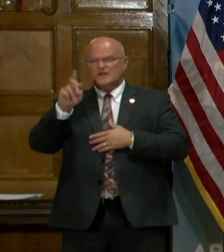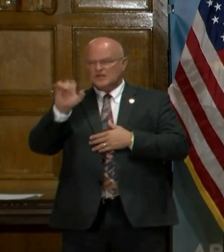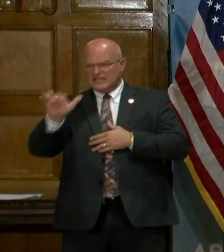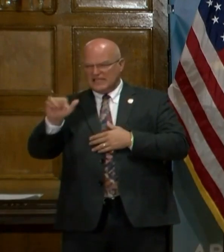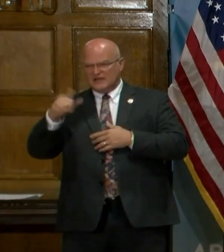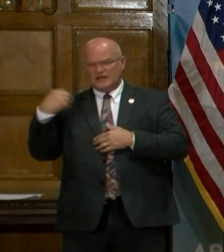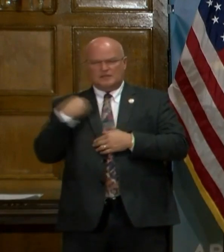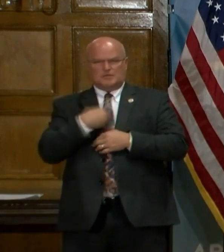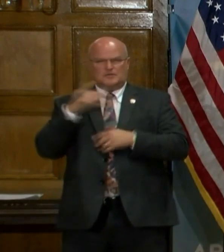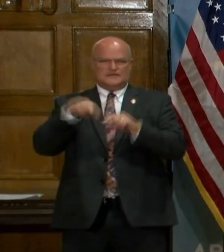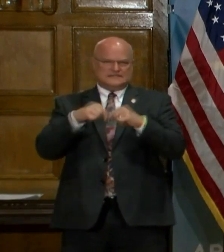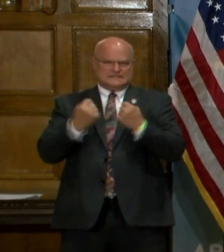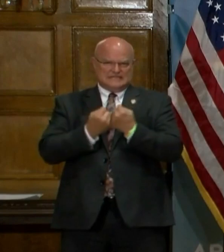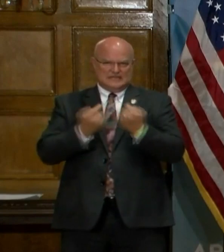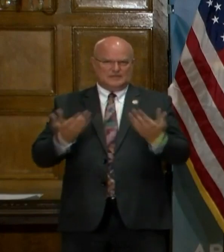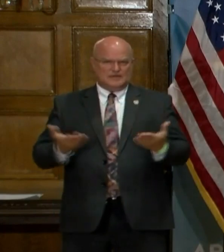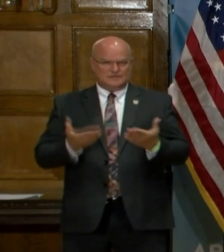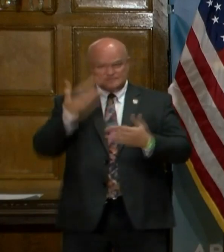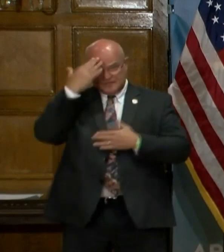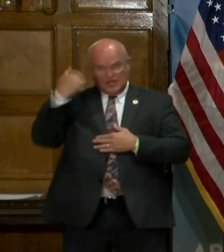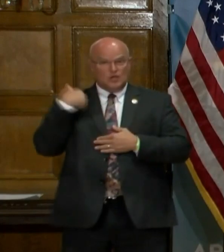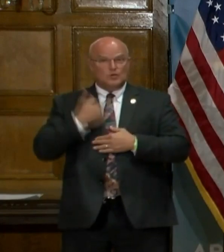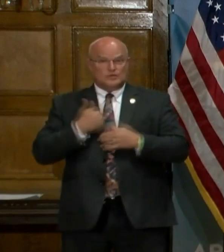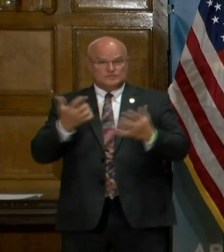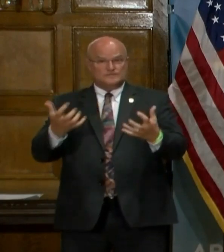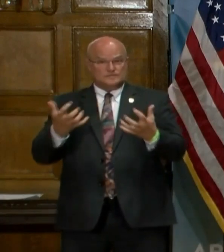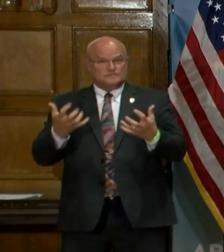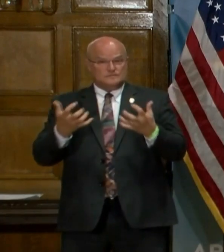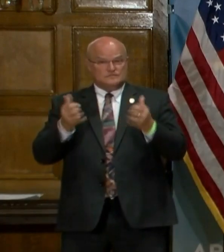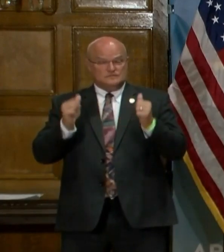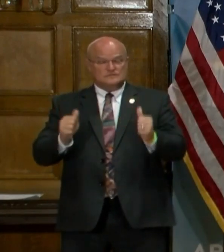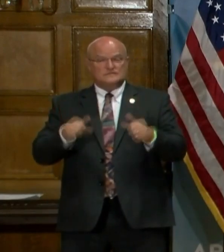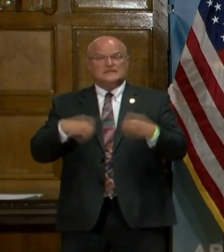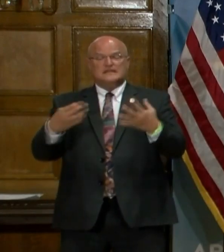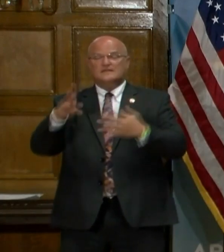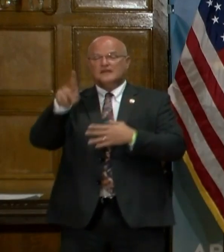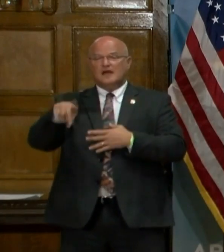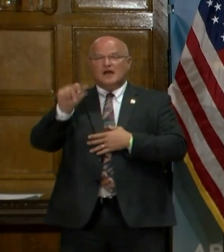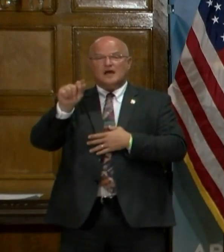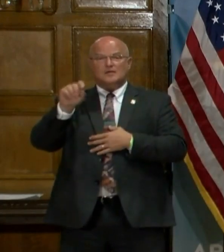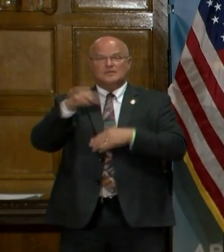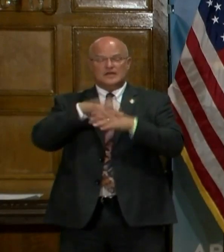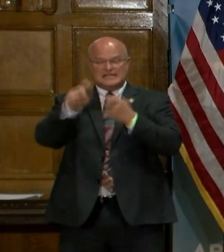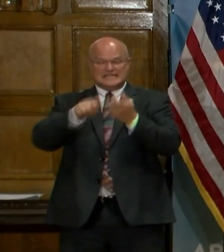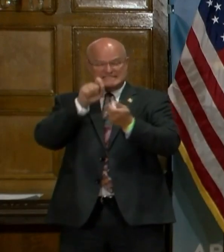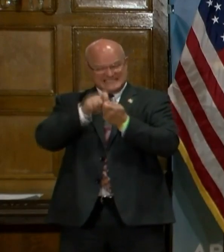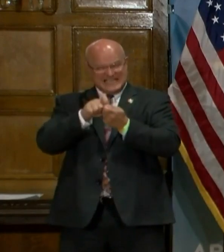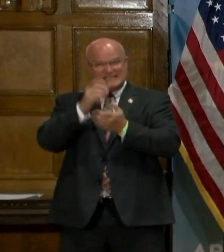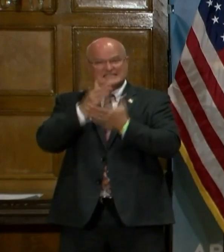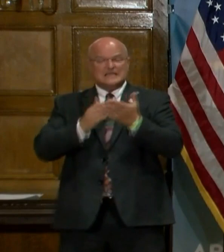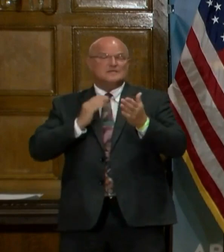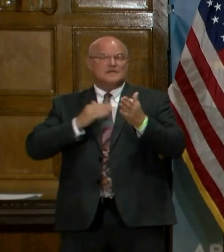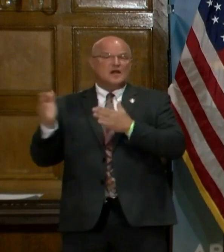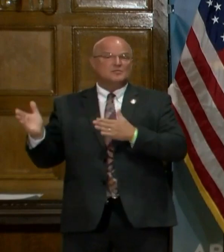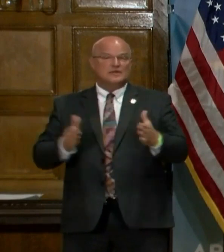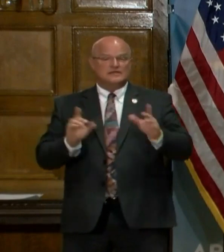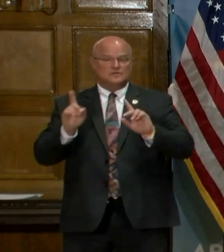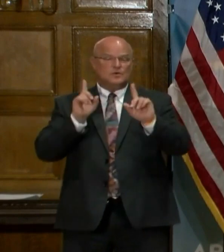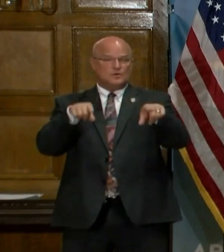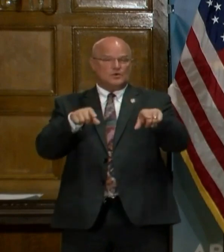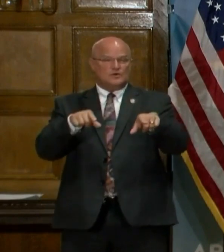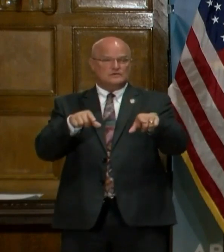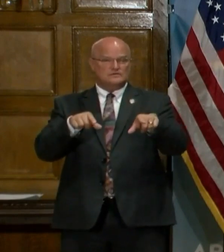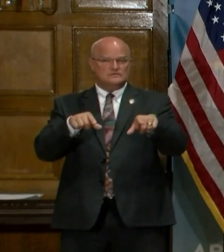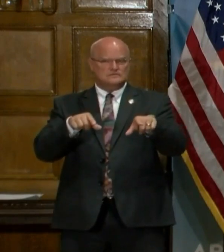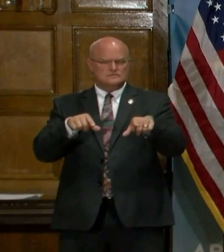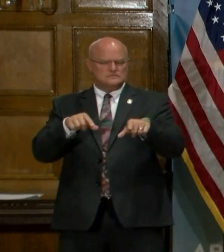another member of his team because we did want to be able to give an update on exactly some of our plans and where we're going. Did you